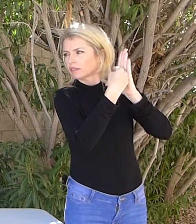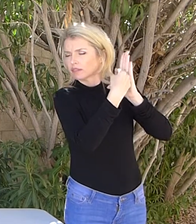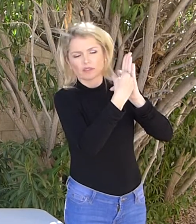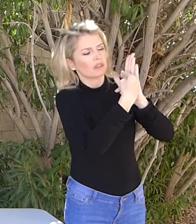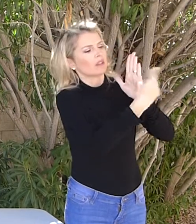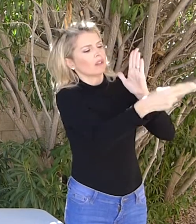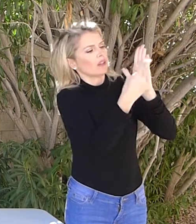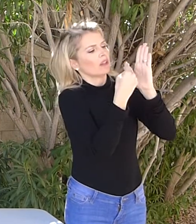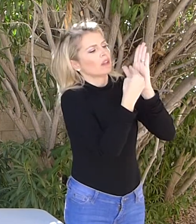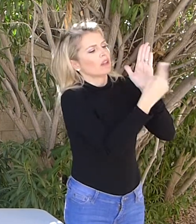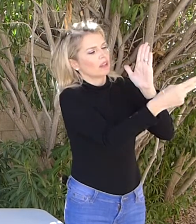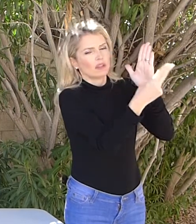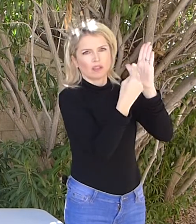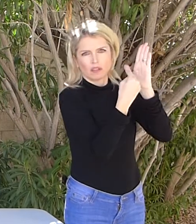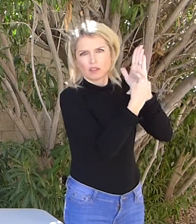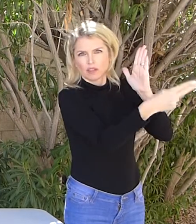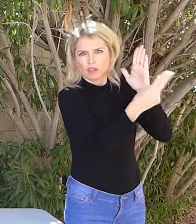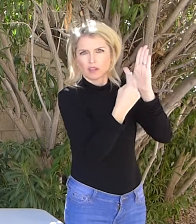my brush up.